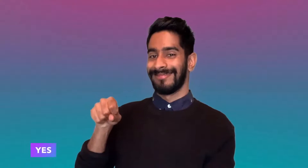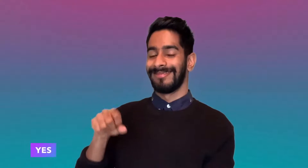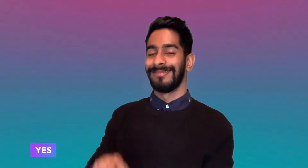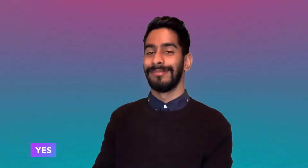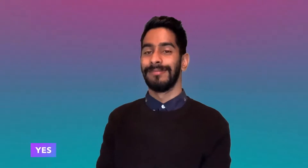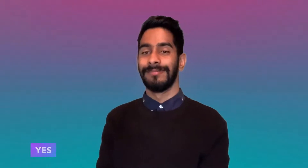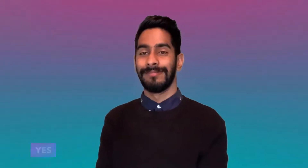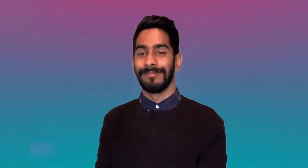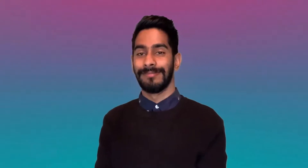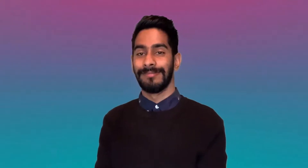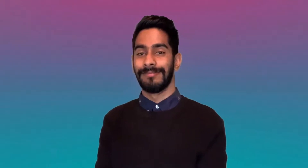Yes.